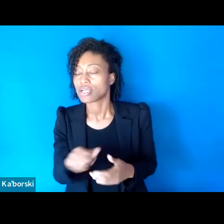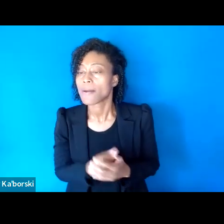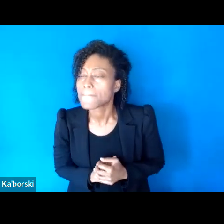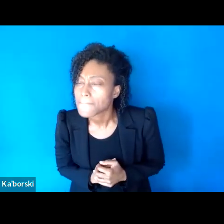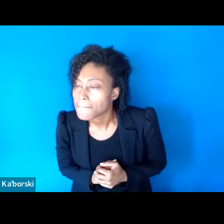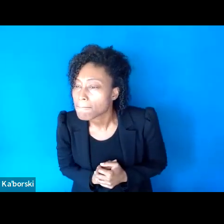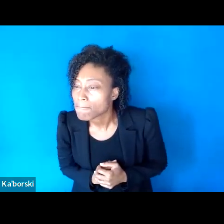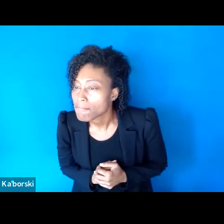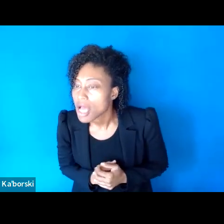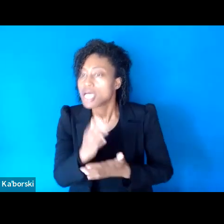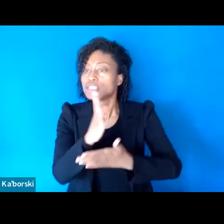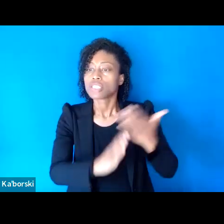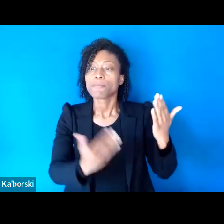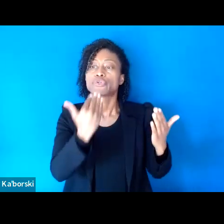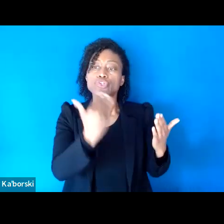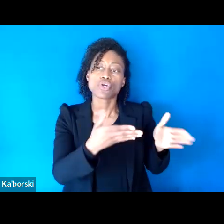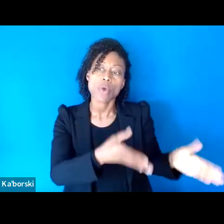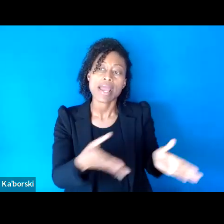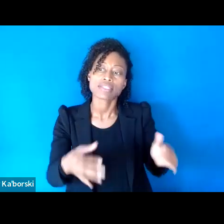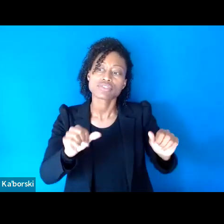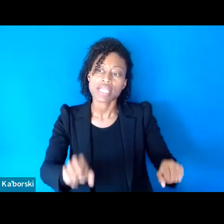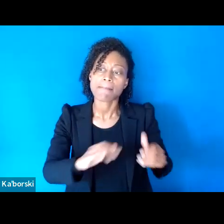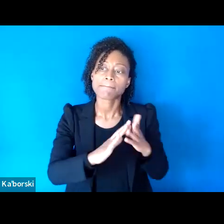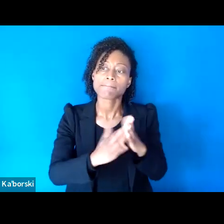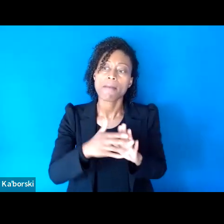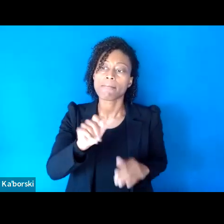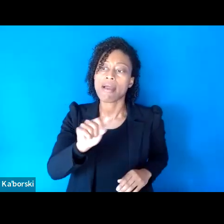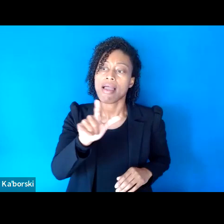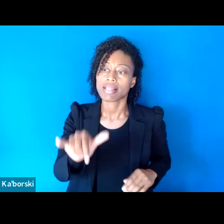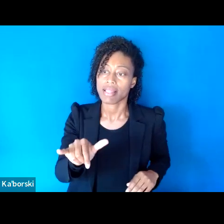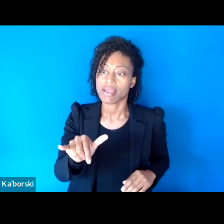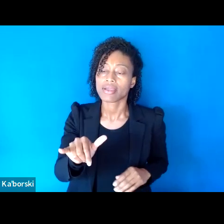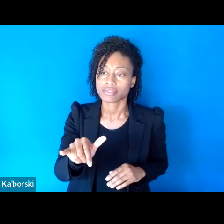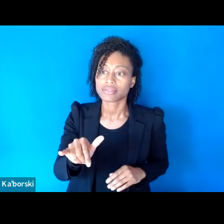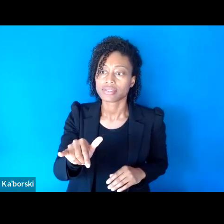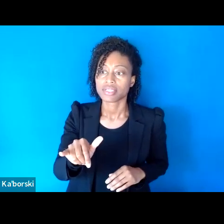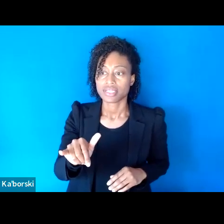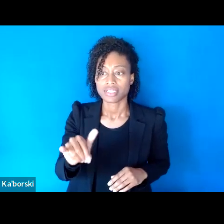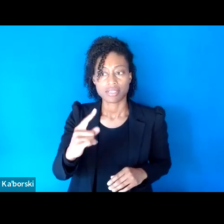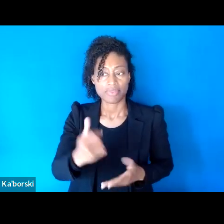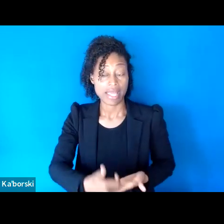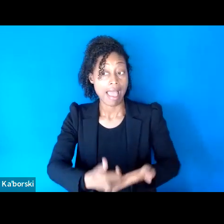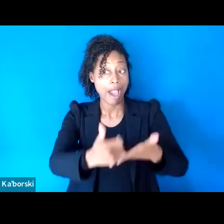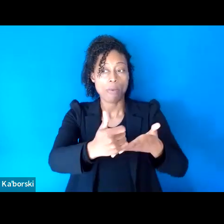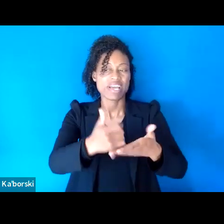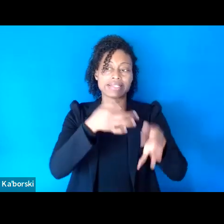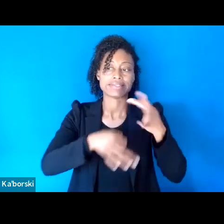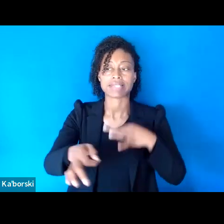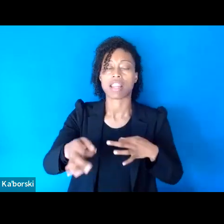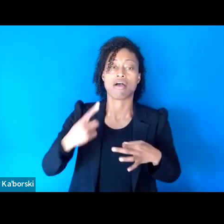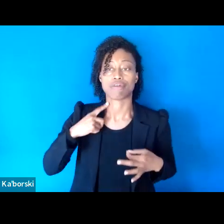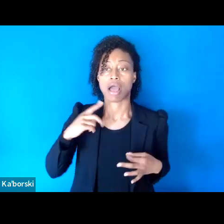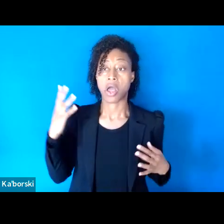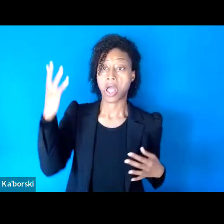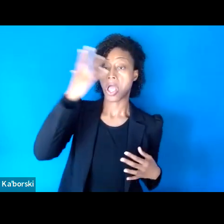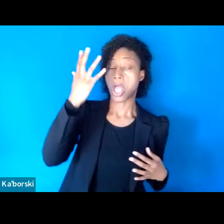what would you say are some good ways to be an ally in a way that is helpful and not performative? That is a